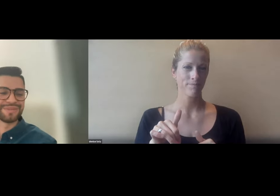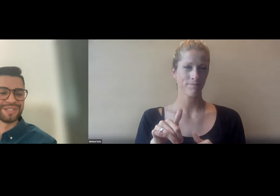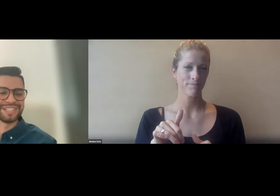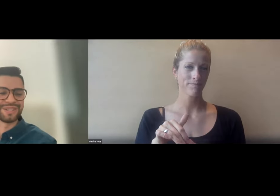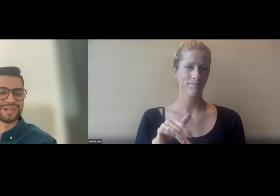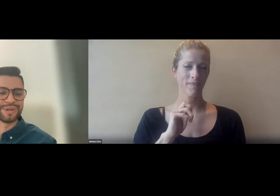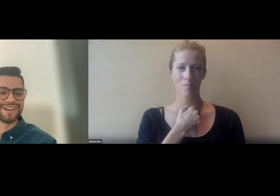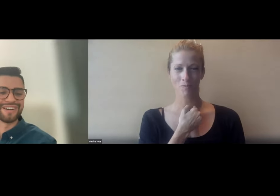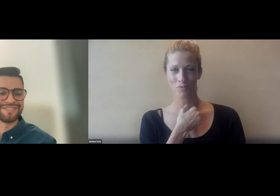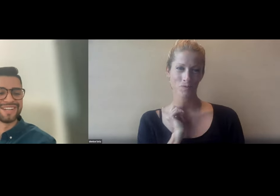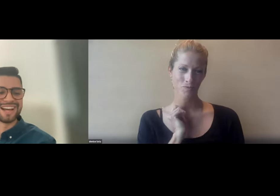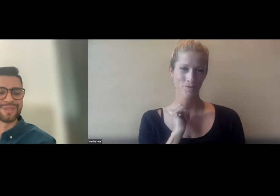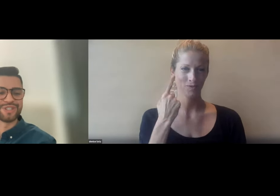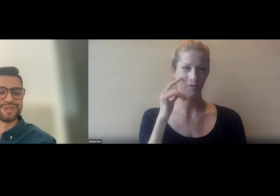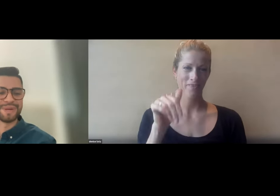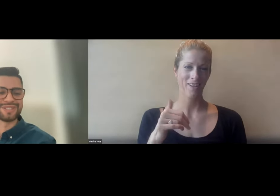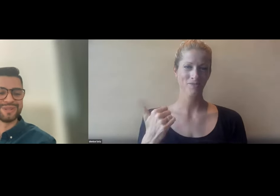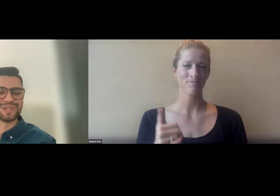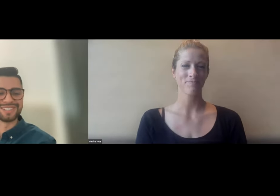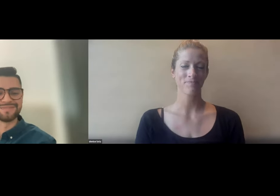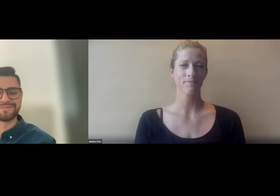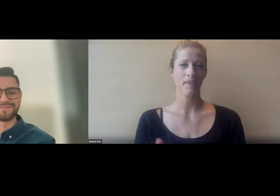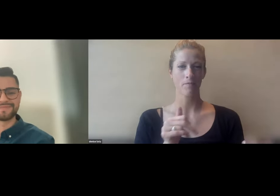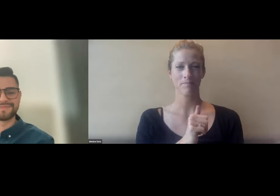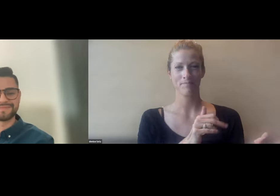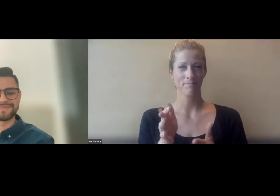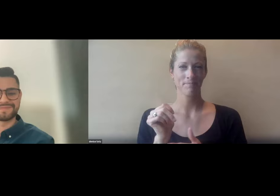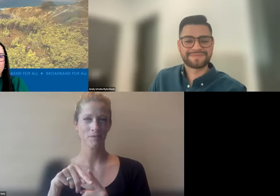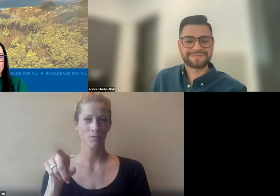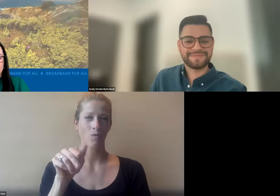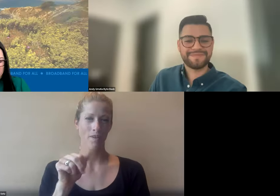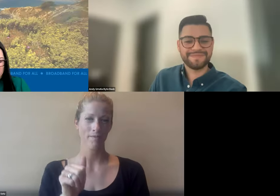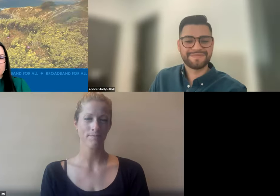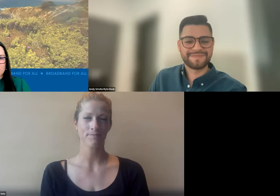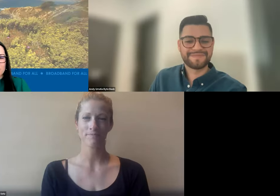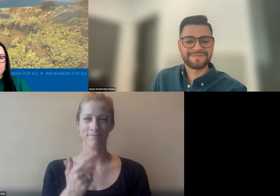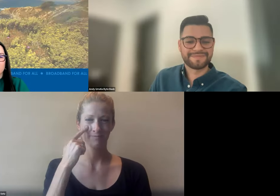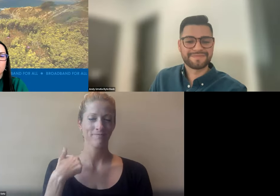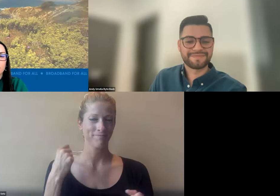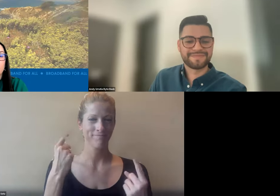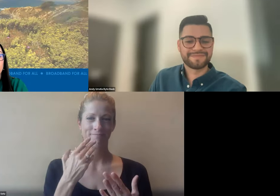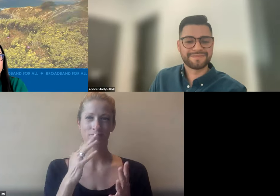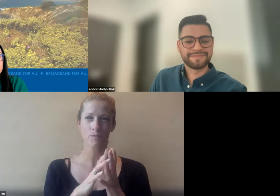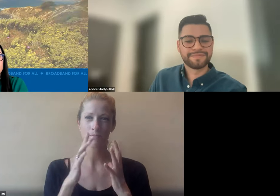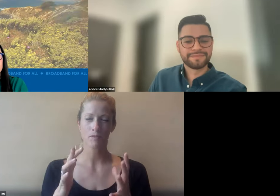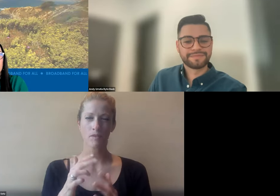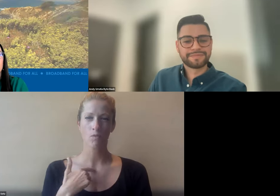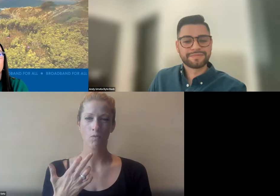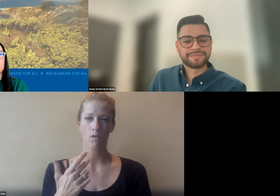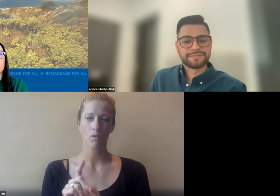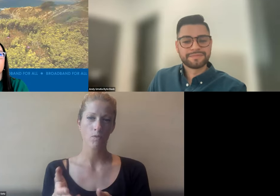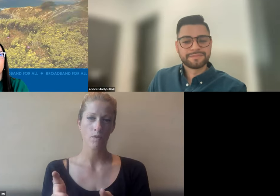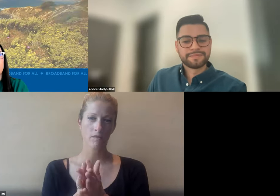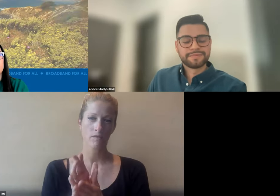muting didn't really throw anyone off. I'll shoot it back to you, Laura. No, I think we got it. Thank you so much. I wanted to ask